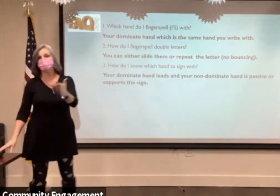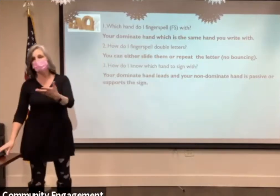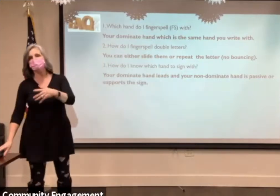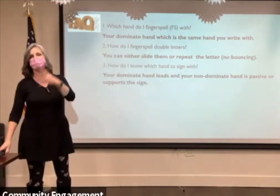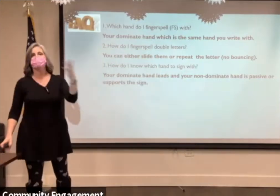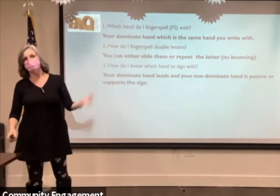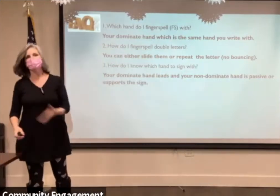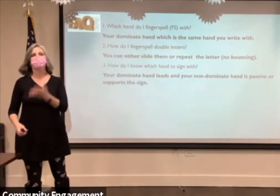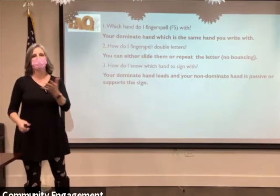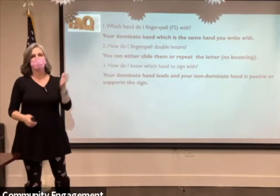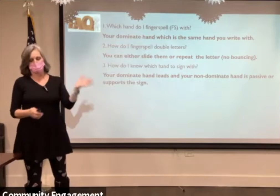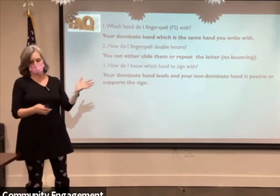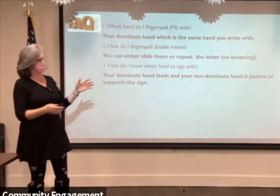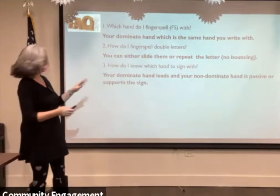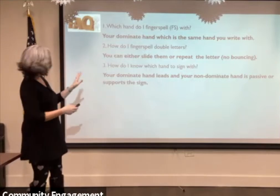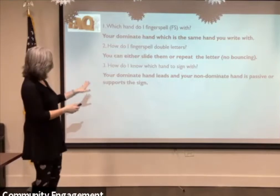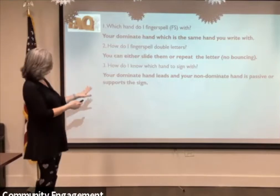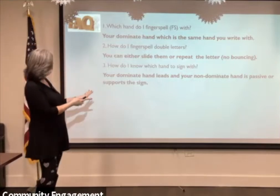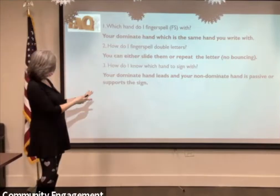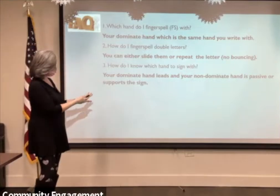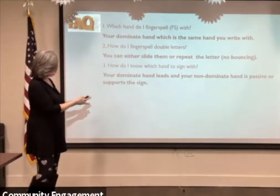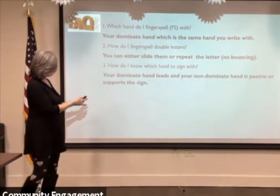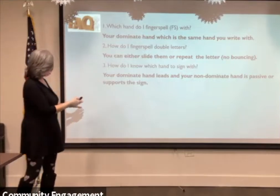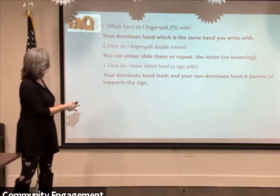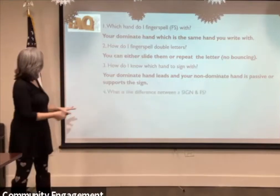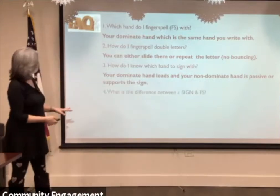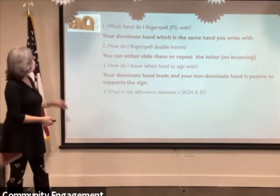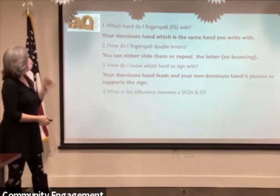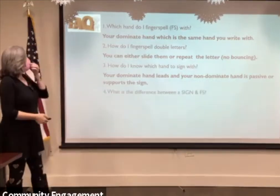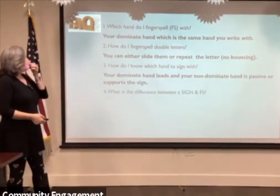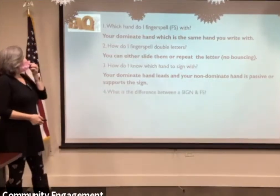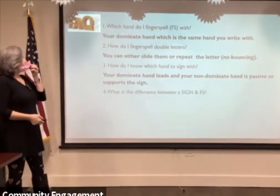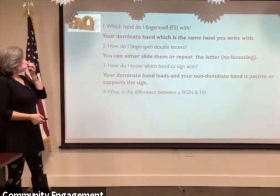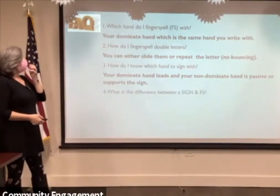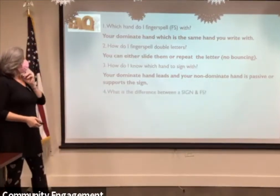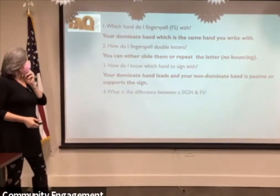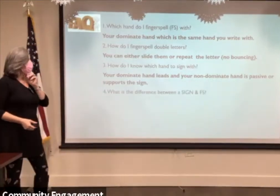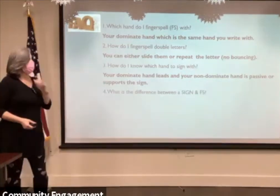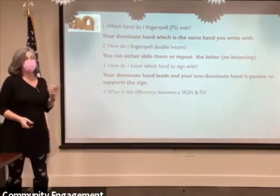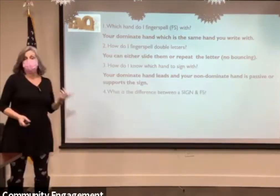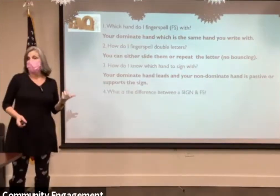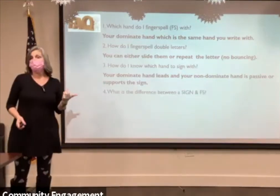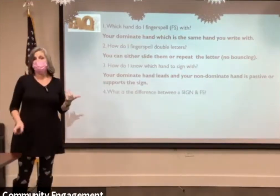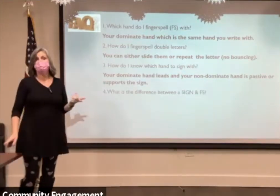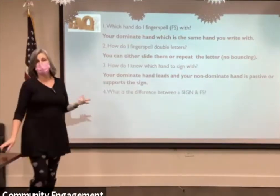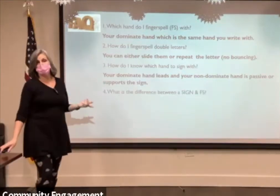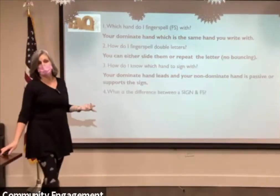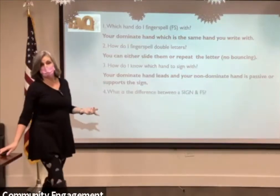prevent before you even learn it and do it. Okay, so that's that. What's the difference between a sign and a fingerspelled